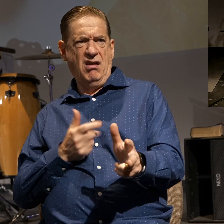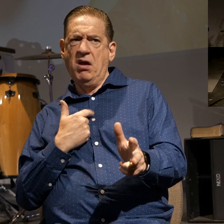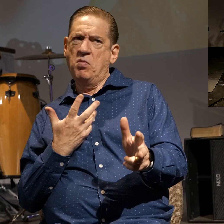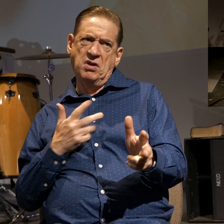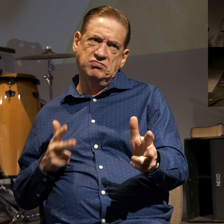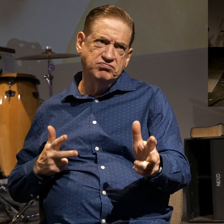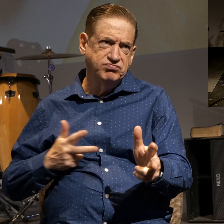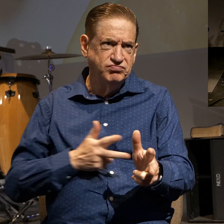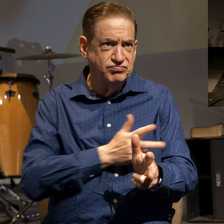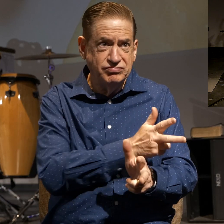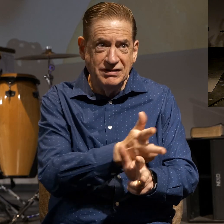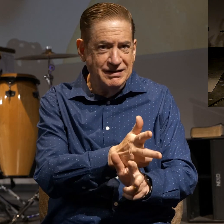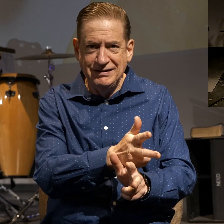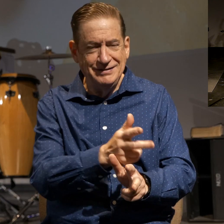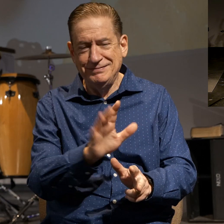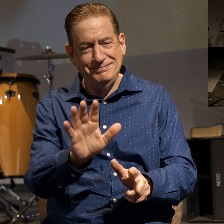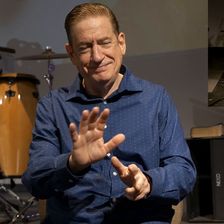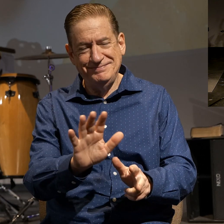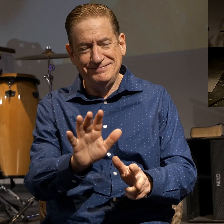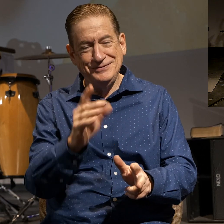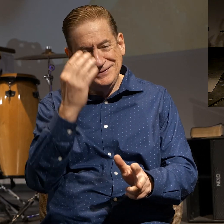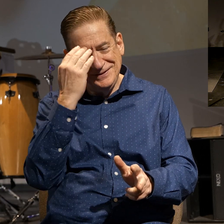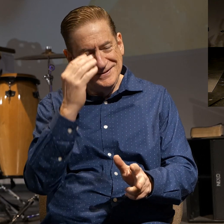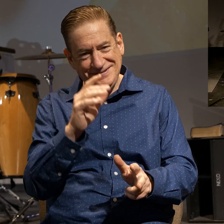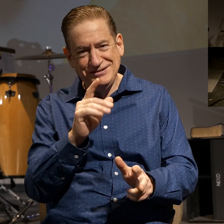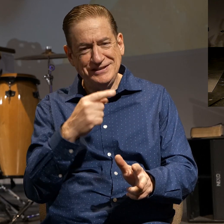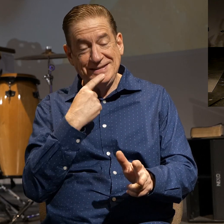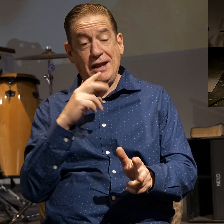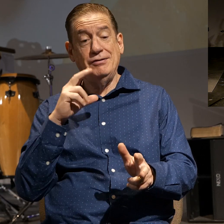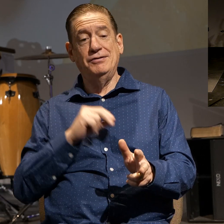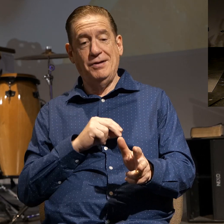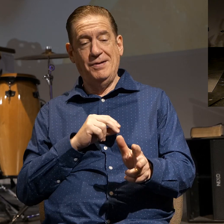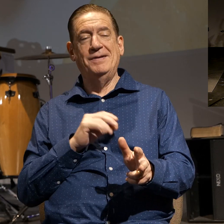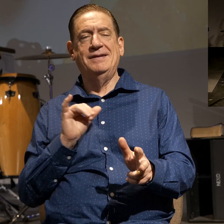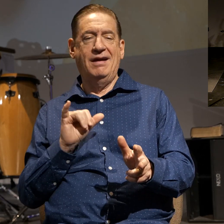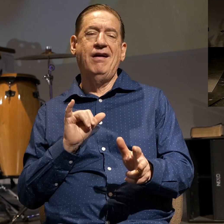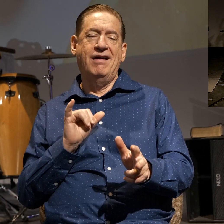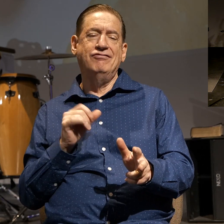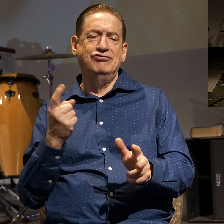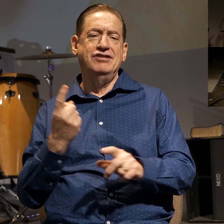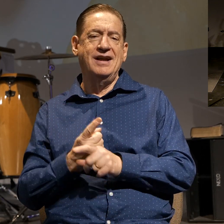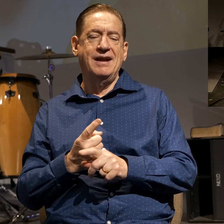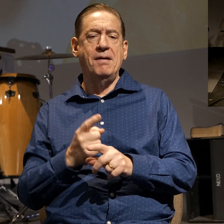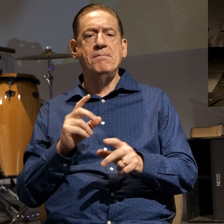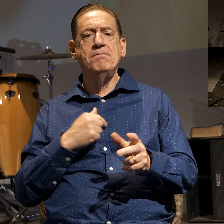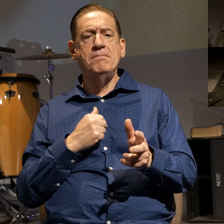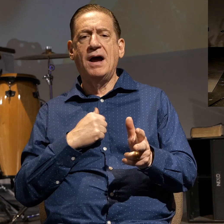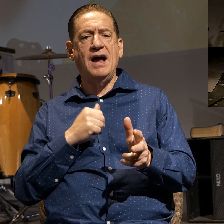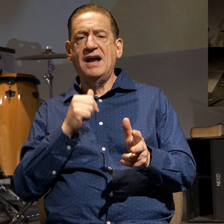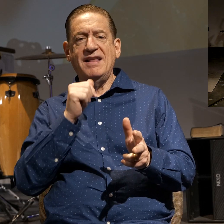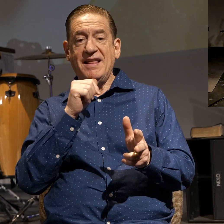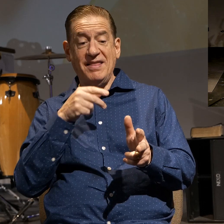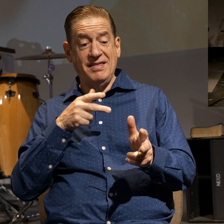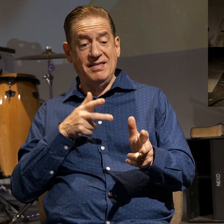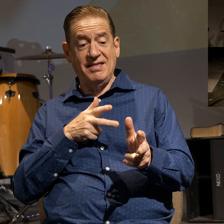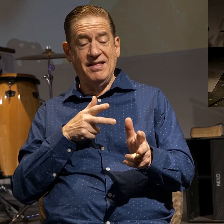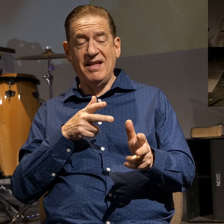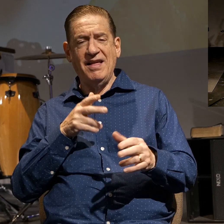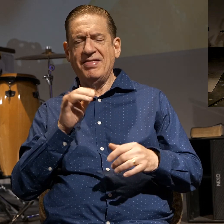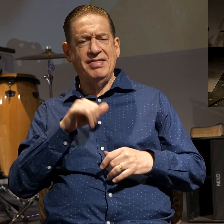run them off the road. Just say no, okay? Just say no at that time, but you're not getting to the root of the problem.